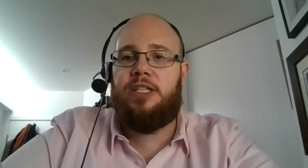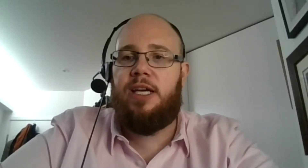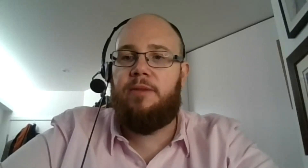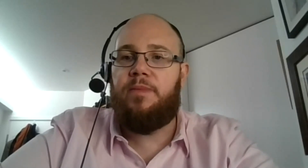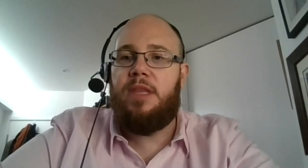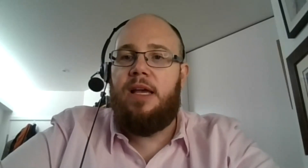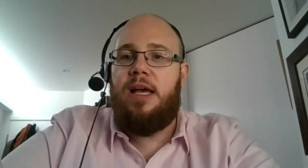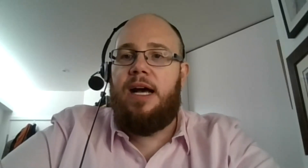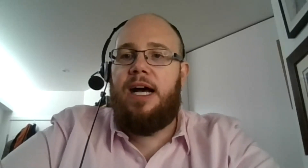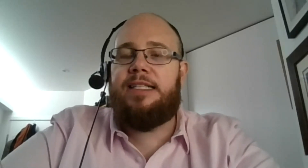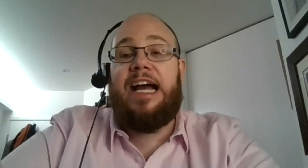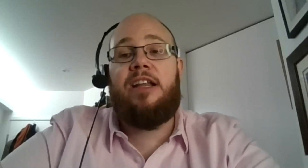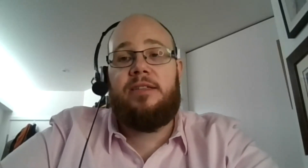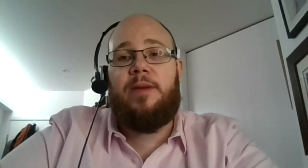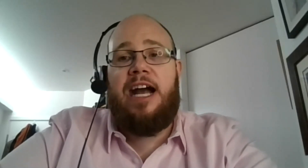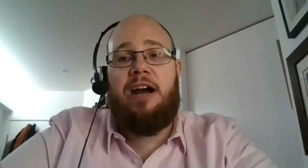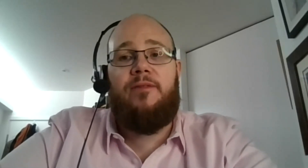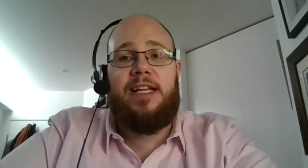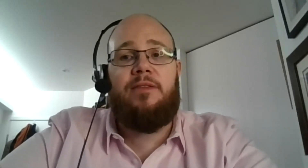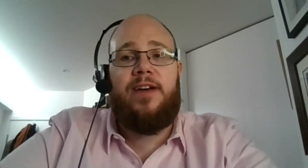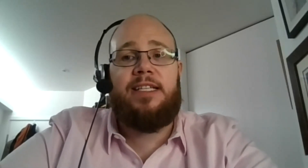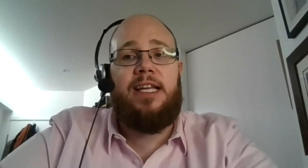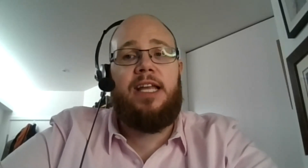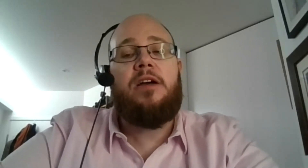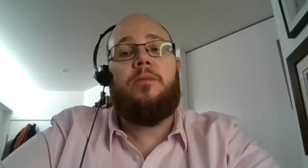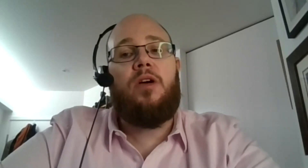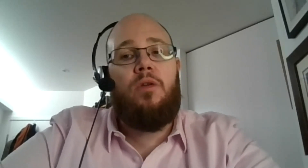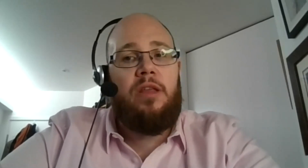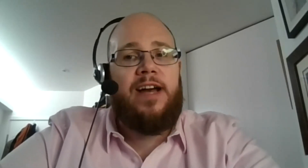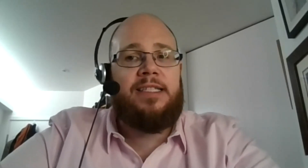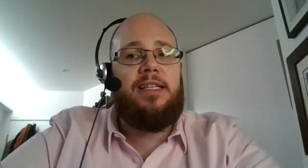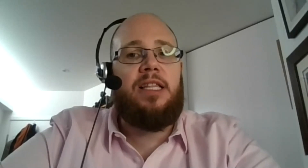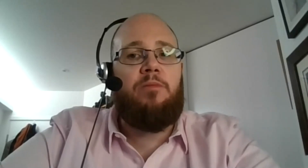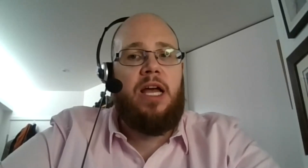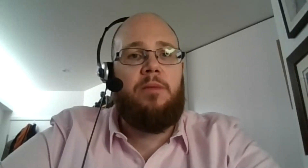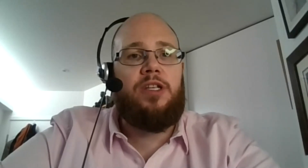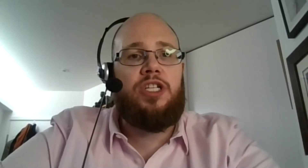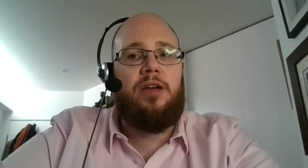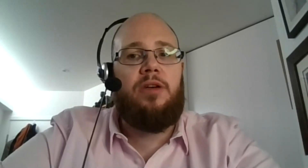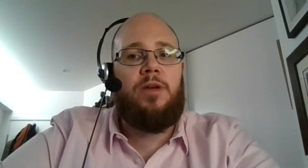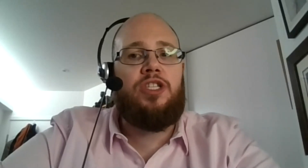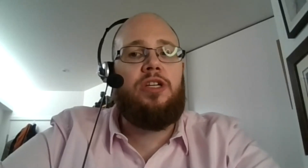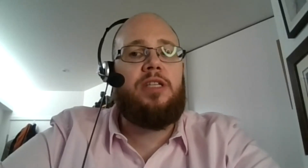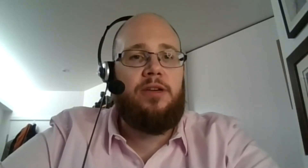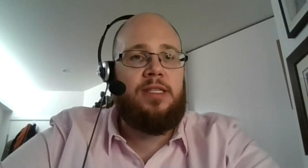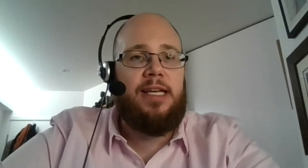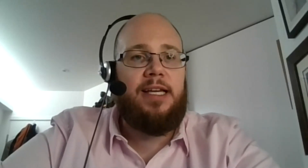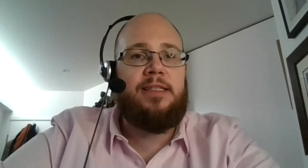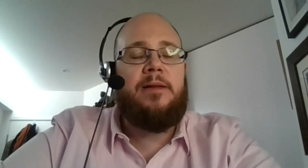2. Dan asked about how effective the vaccine is. All of the vaccines at the moment show that with 2 doses,